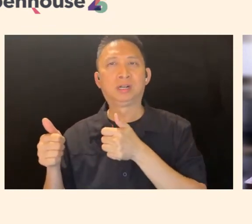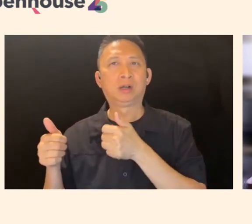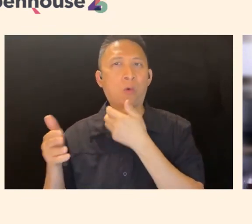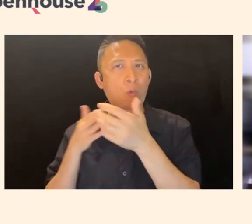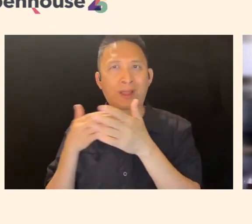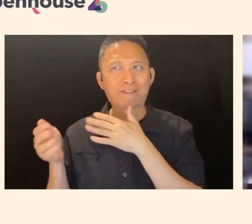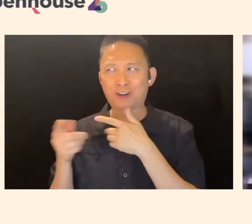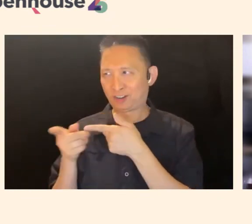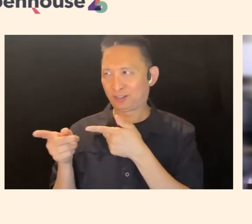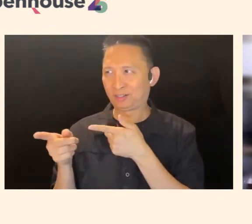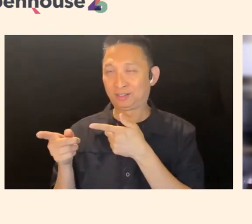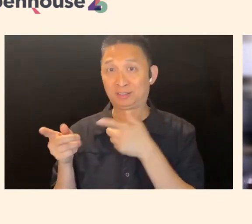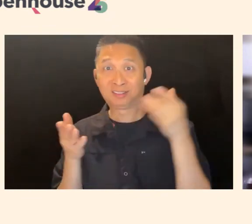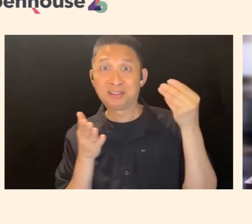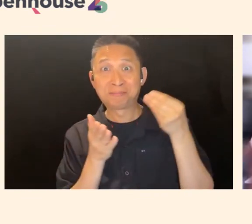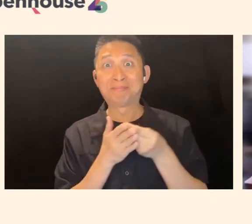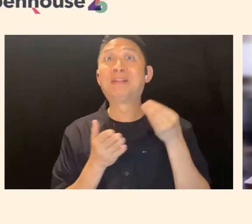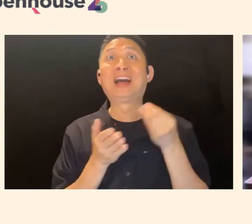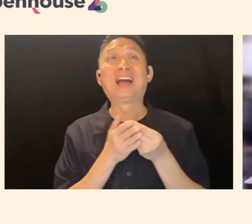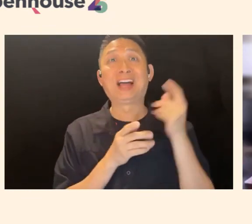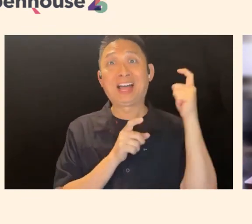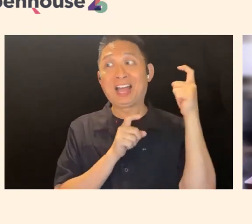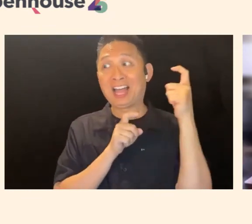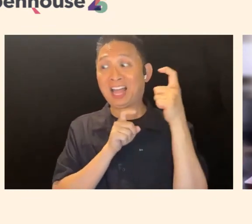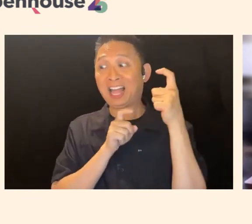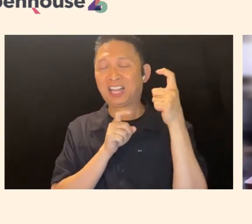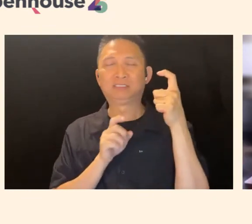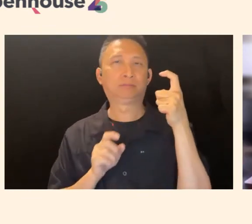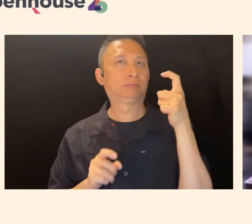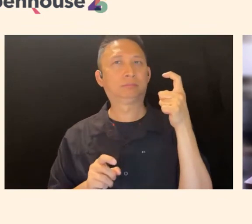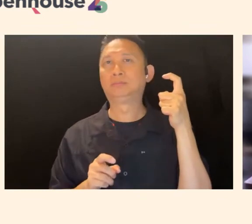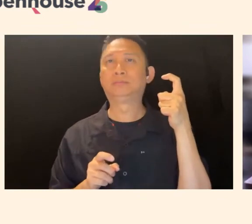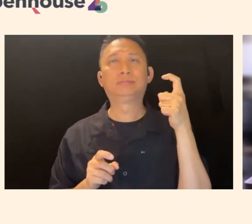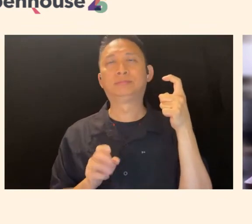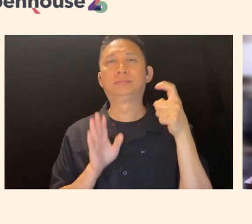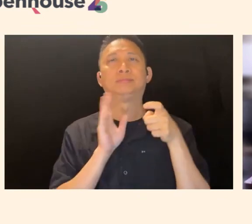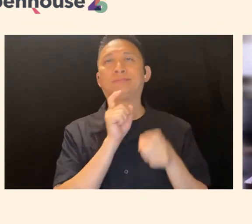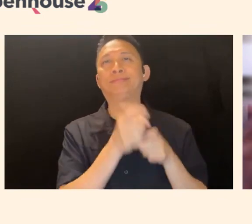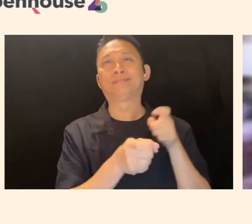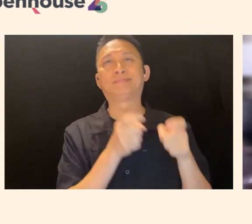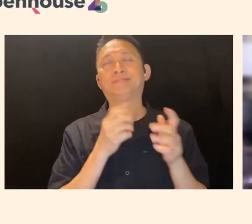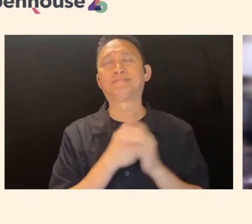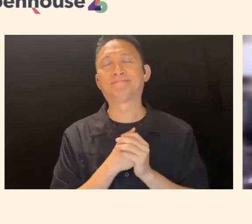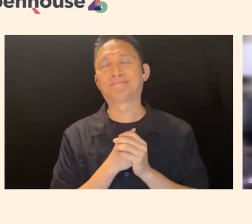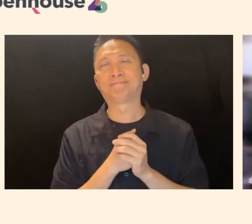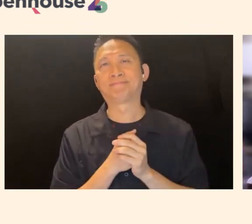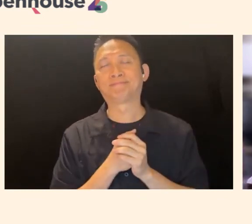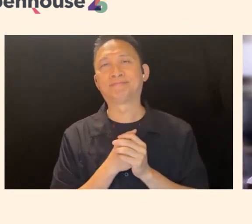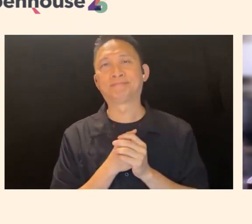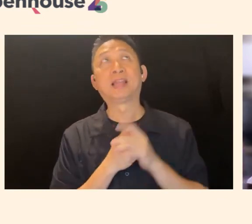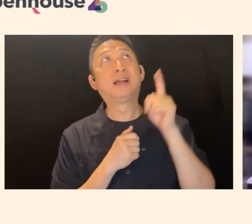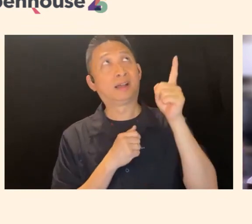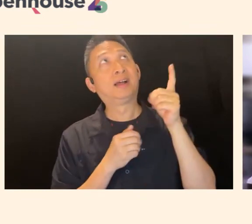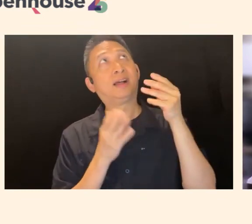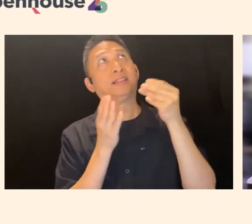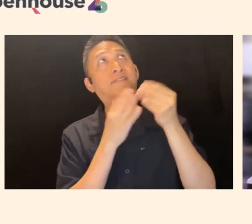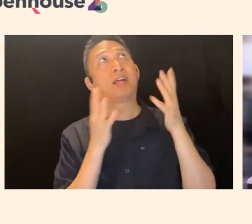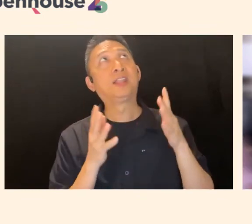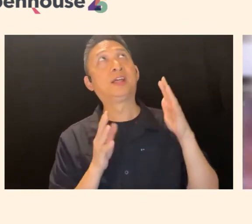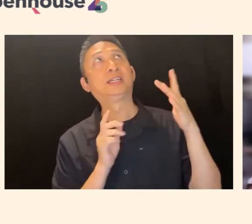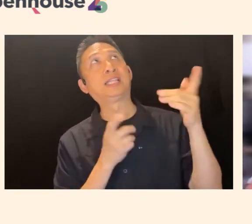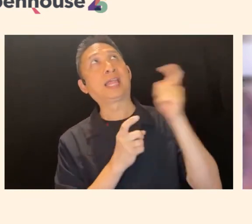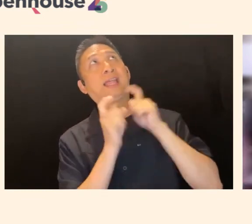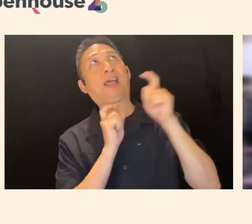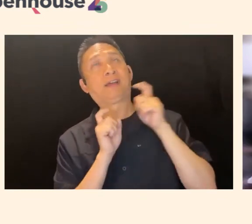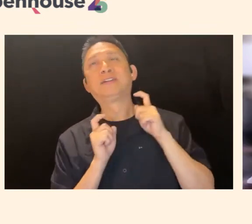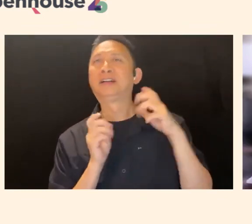they get tired of playing with us, because essentially that's what a lot of these funders do. They play with mhm, us, they play with the games, they get their data,